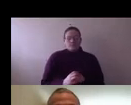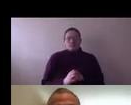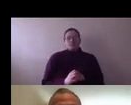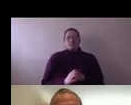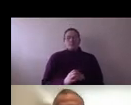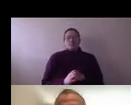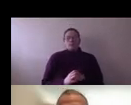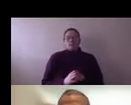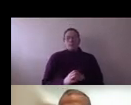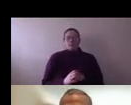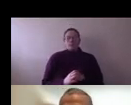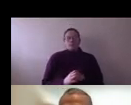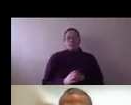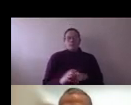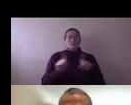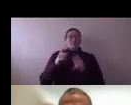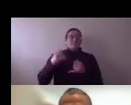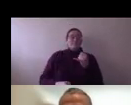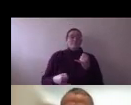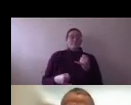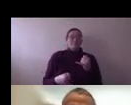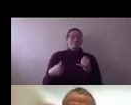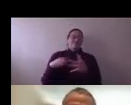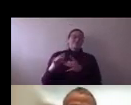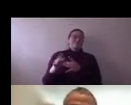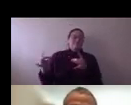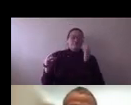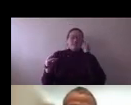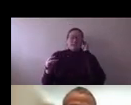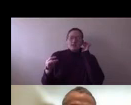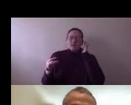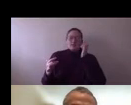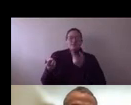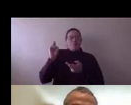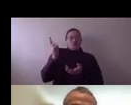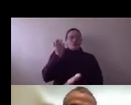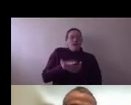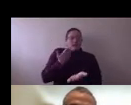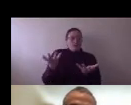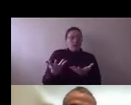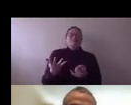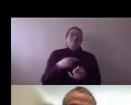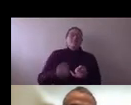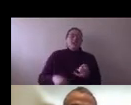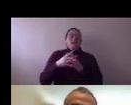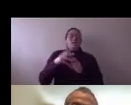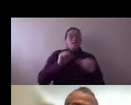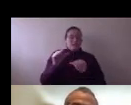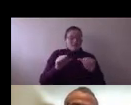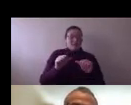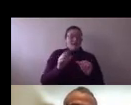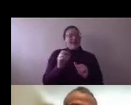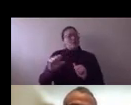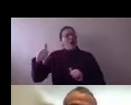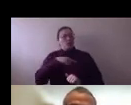And also, finally, again, as I said, it's just a historical fact that Chinese American scientists and other